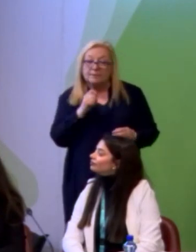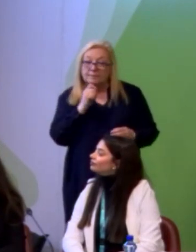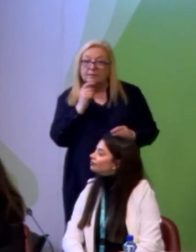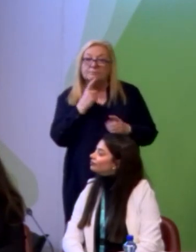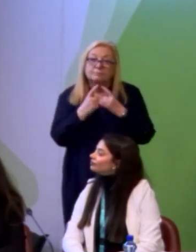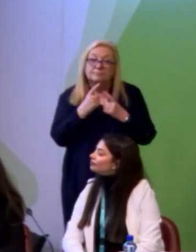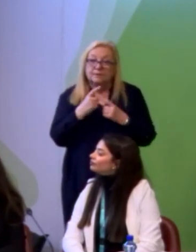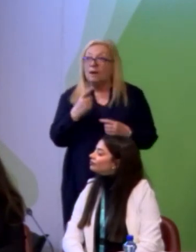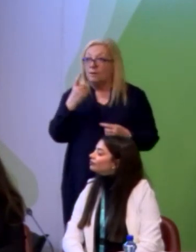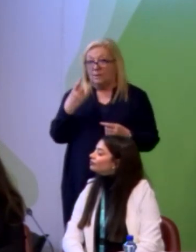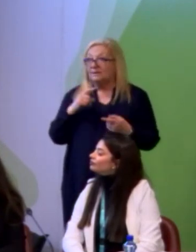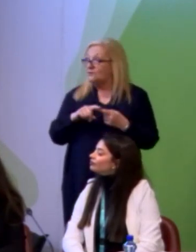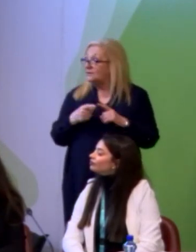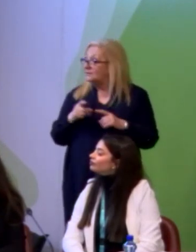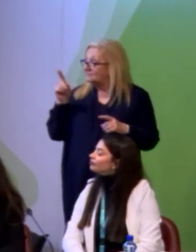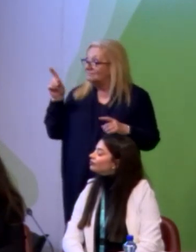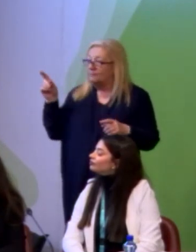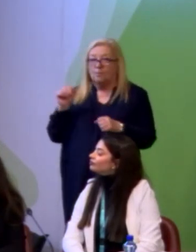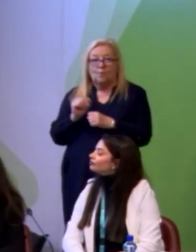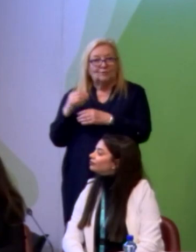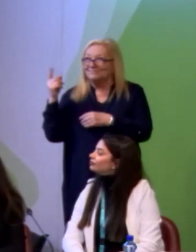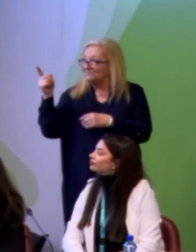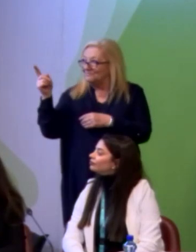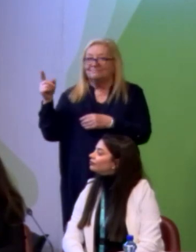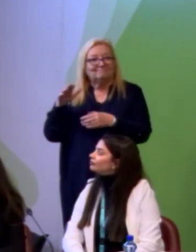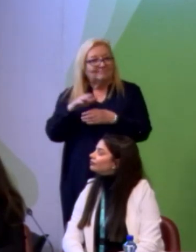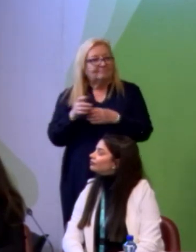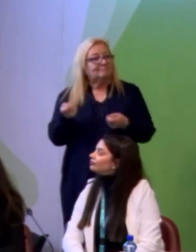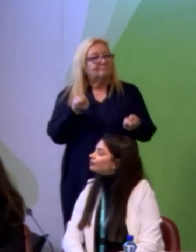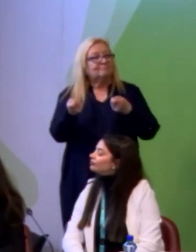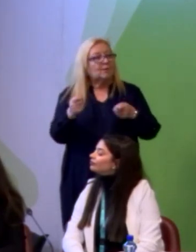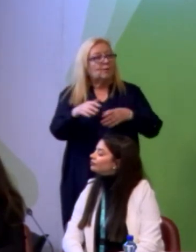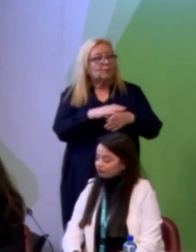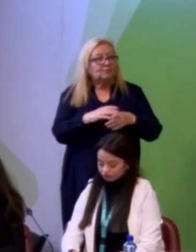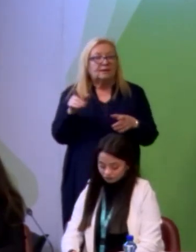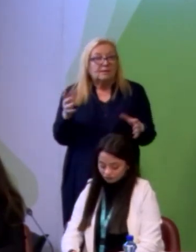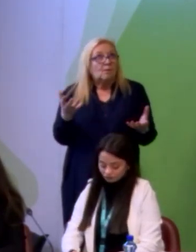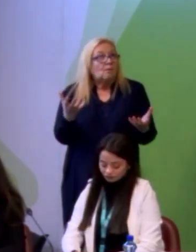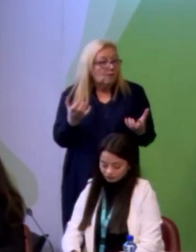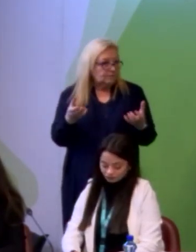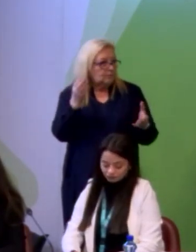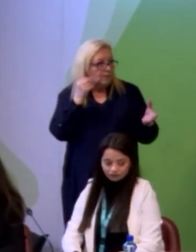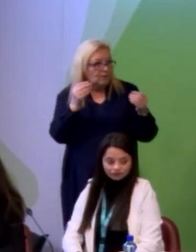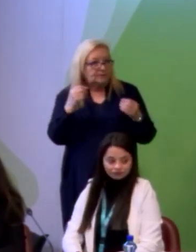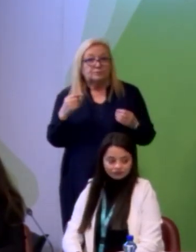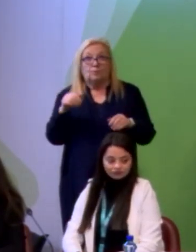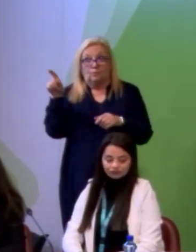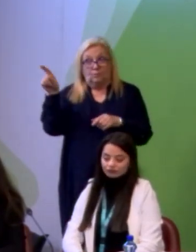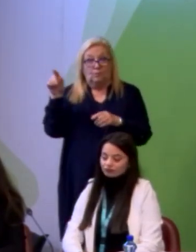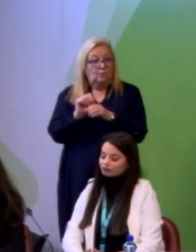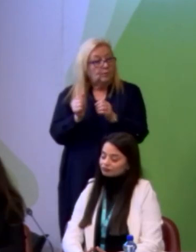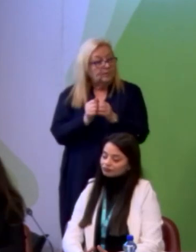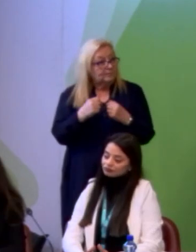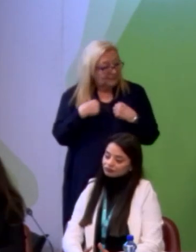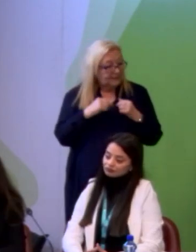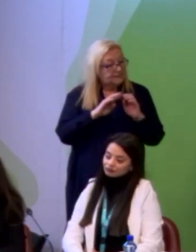country director. They're always ever ready to learn and co-design toolkits with me and the team, and also